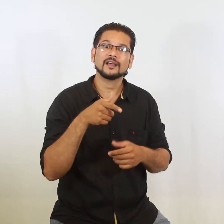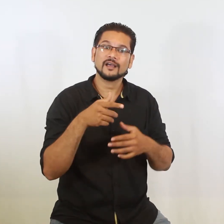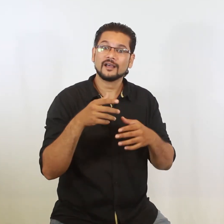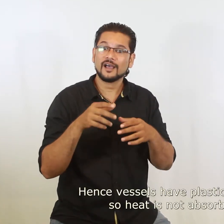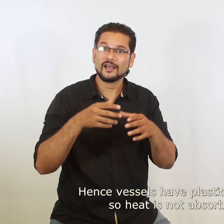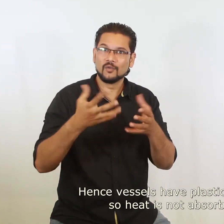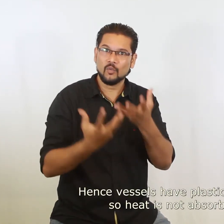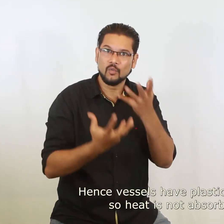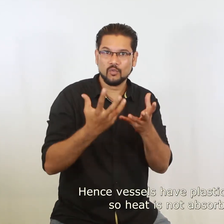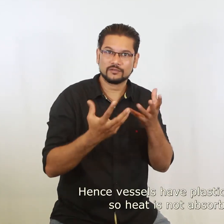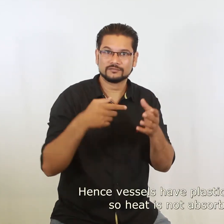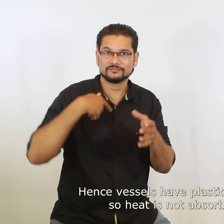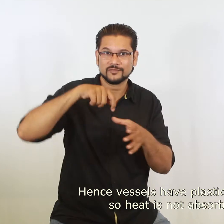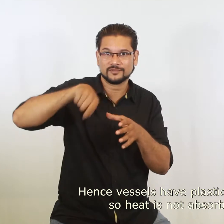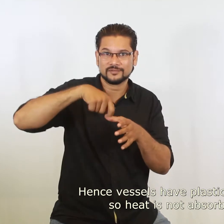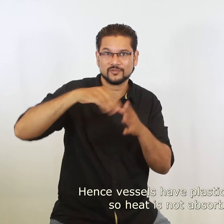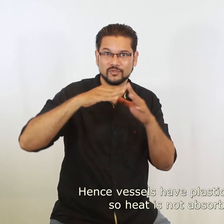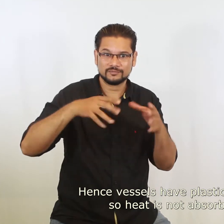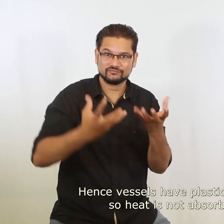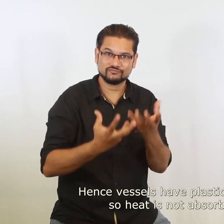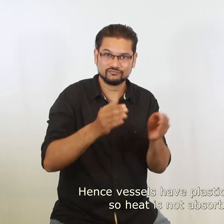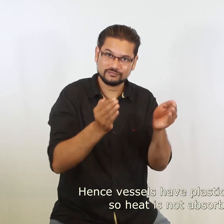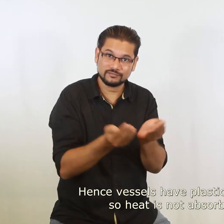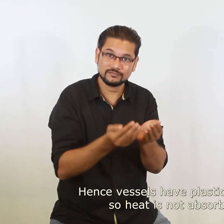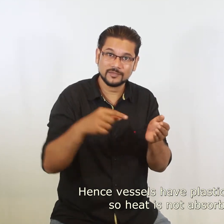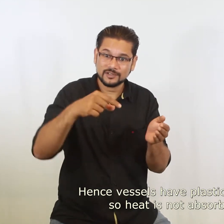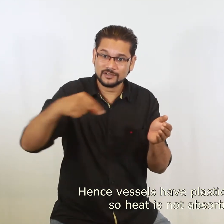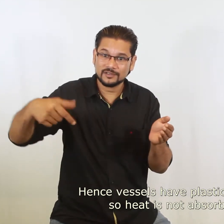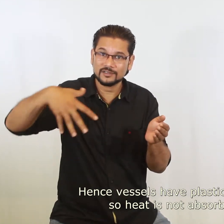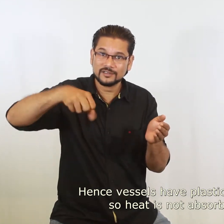Hence, vessels have plastic handles, so heat is not absorbed.